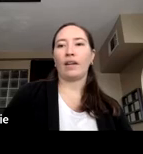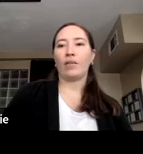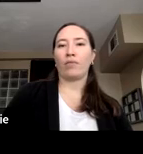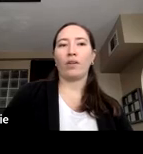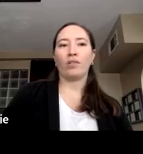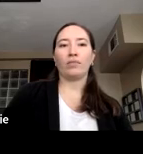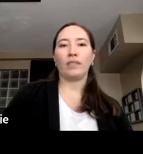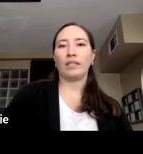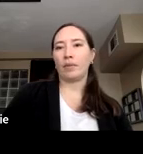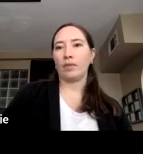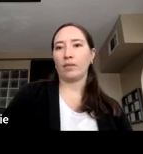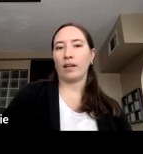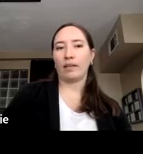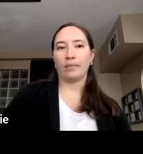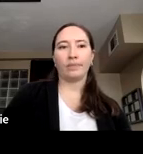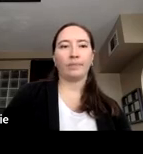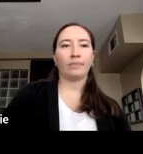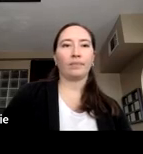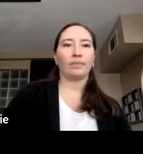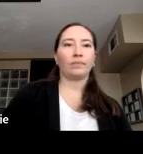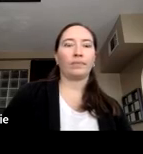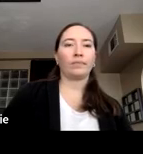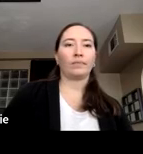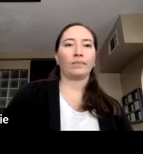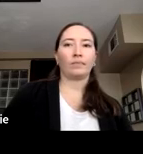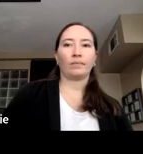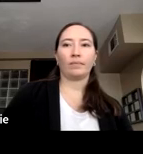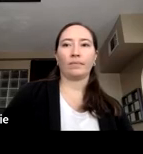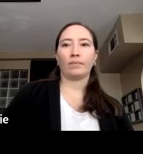And I can go through and see what those look like.